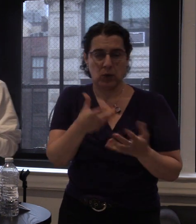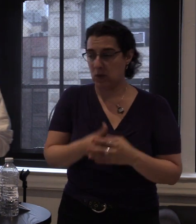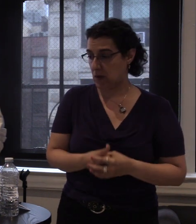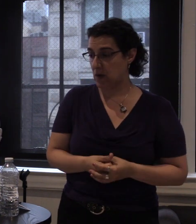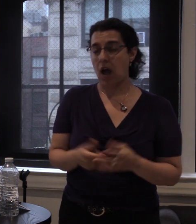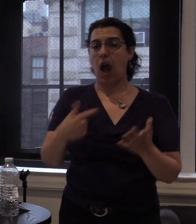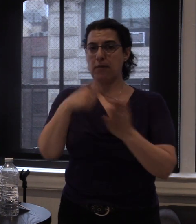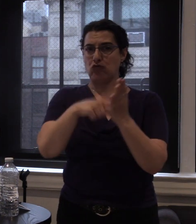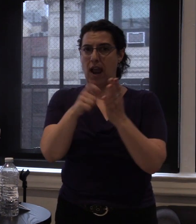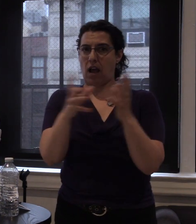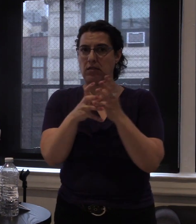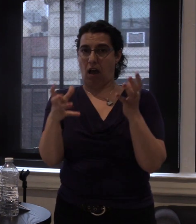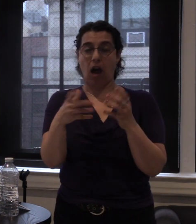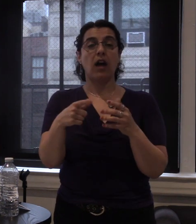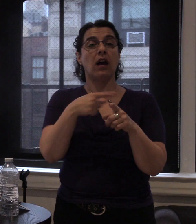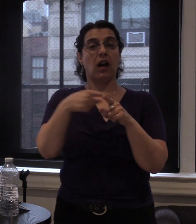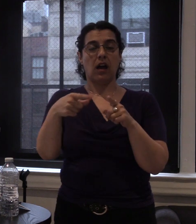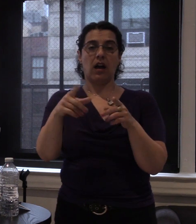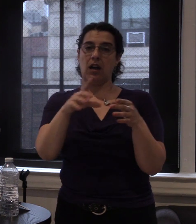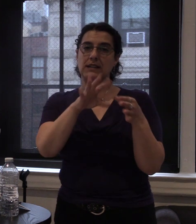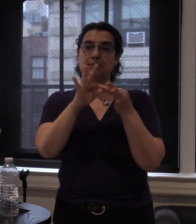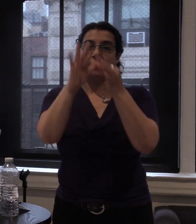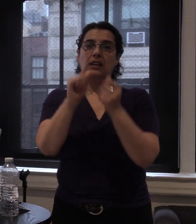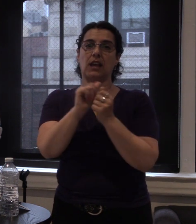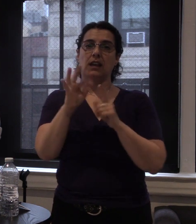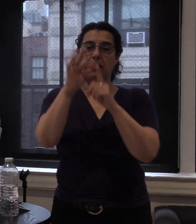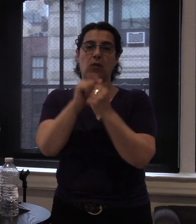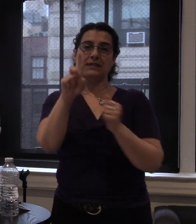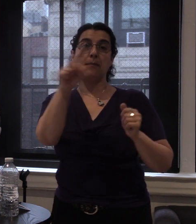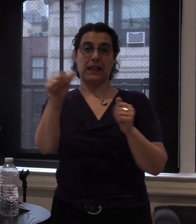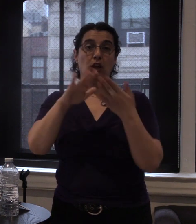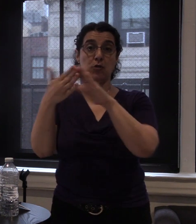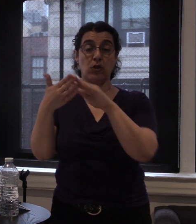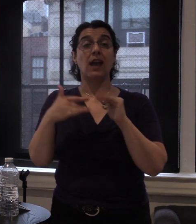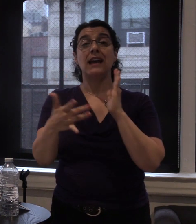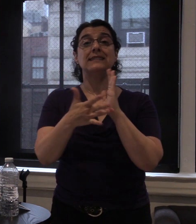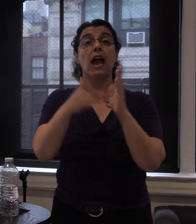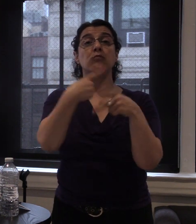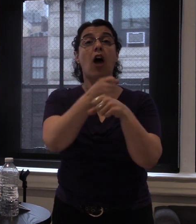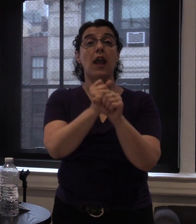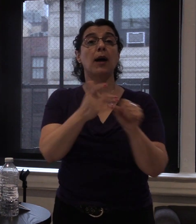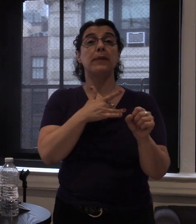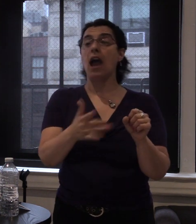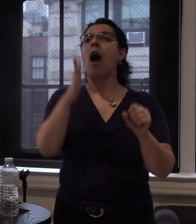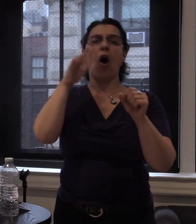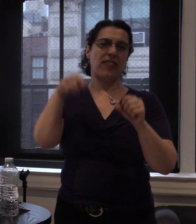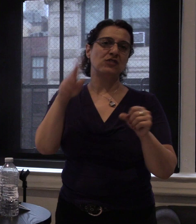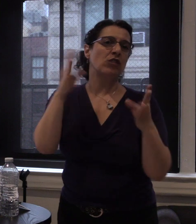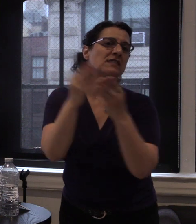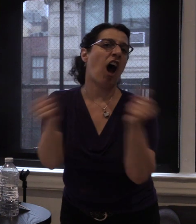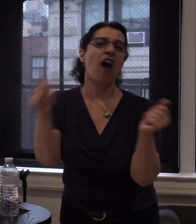And I've been writing about this, especially in the context of disability community, because you know the tech products are usually presented as like, oh, this is going to